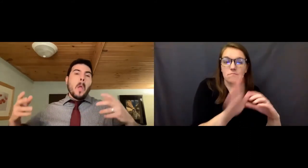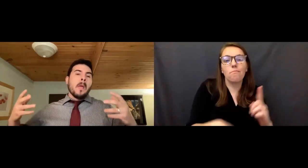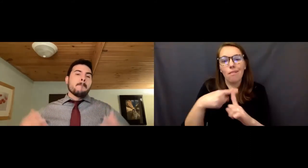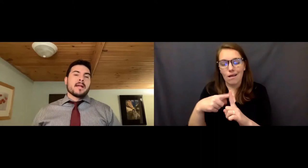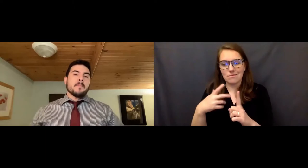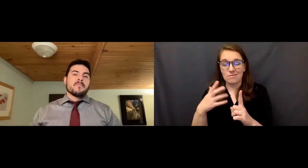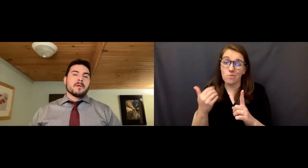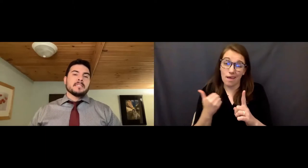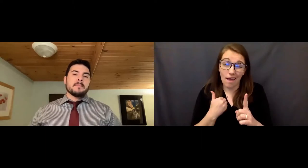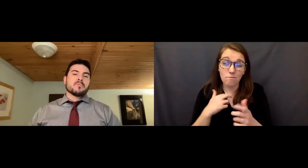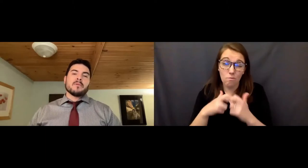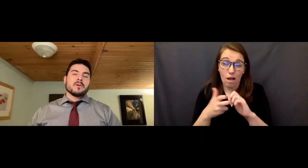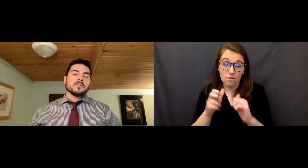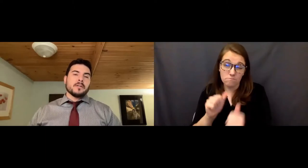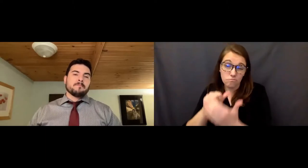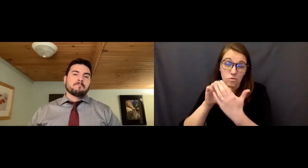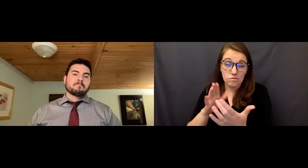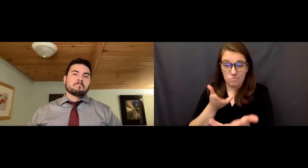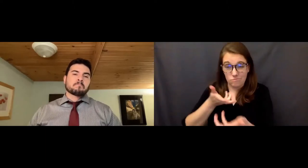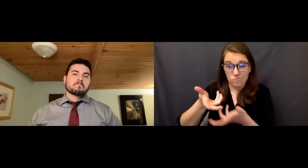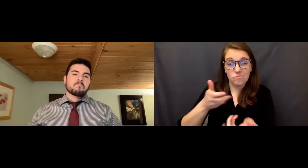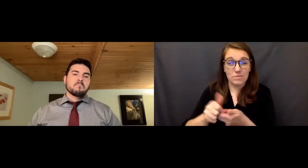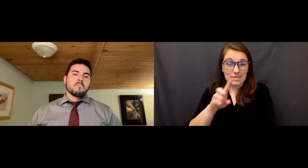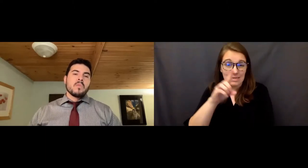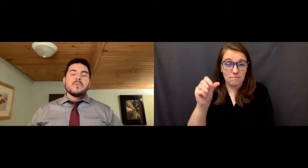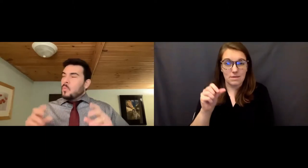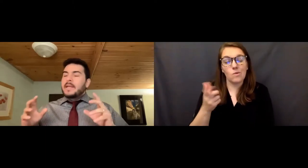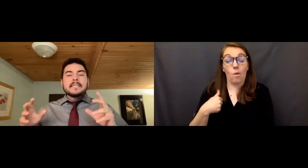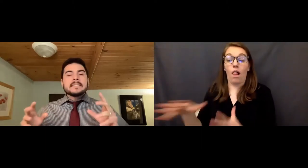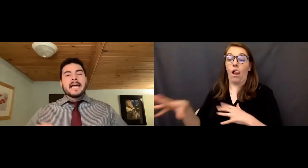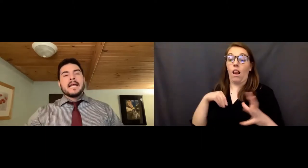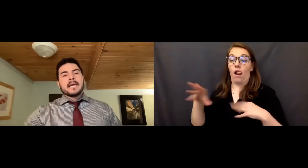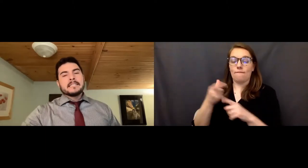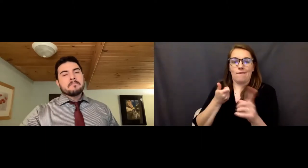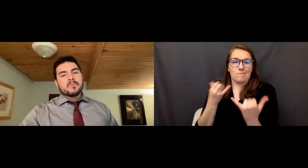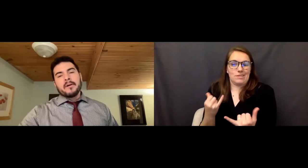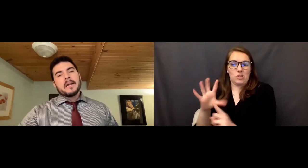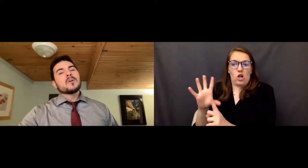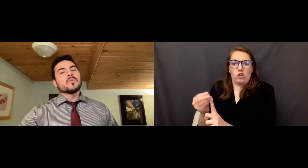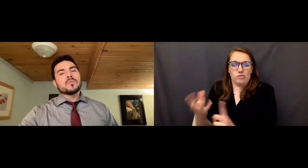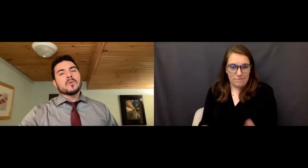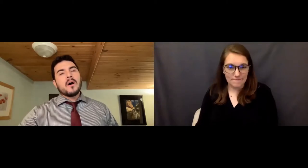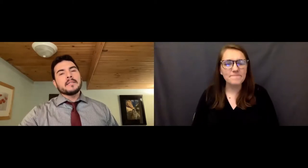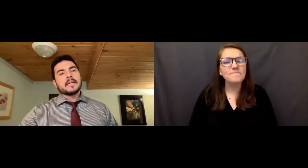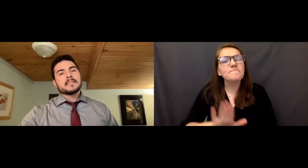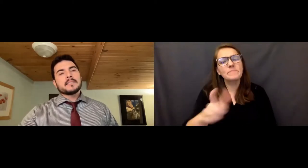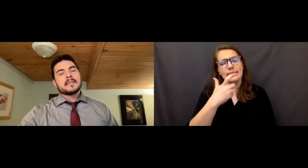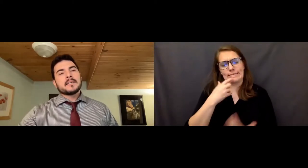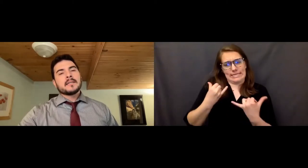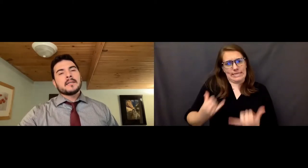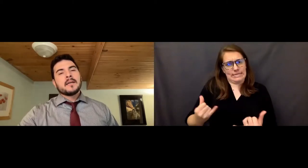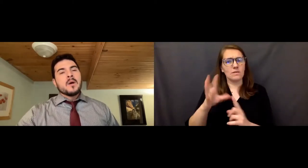that we pick up from contemporary culture. So what is that contemporary cultural